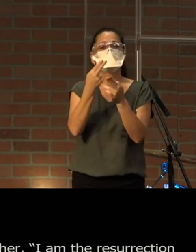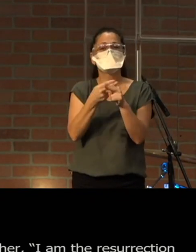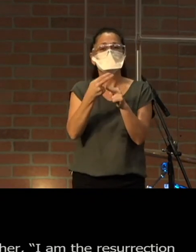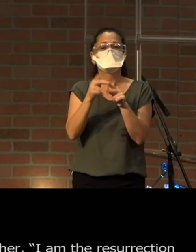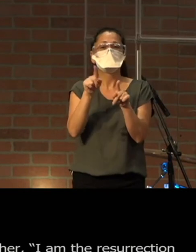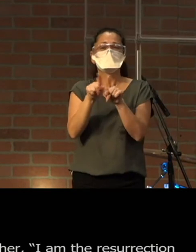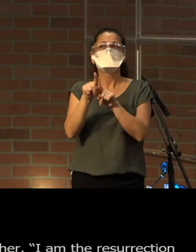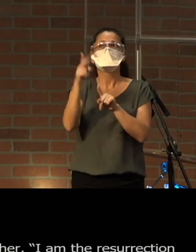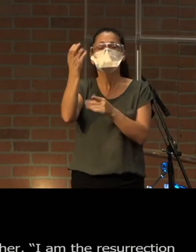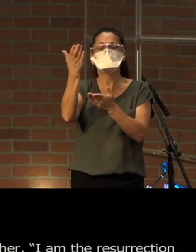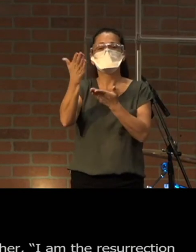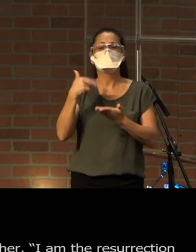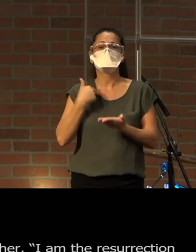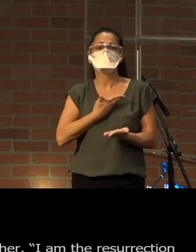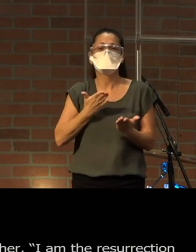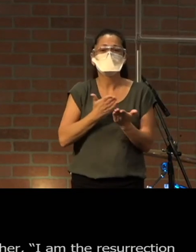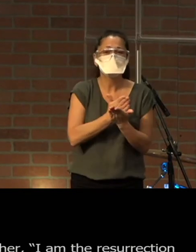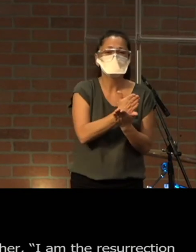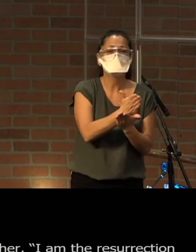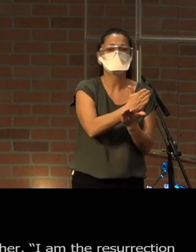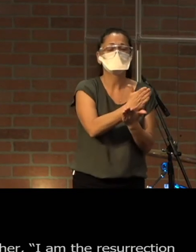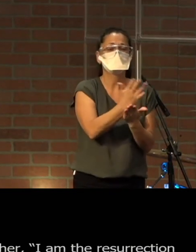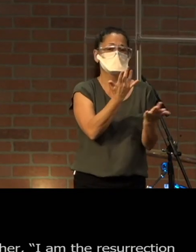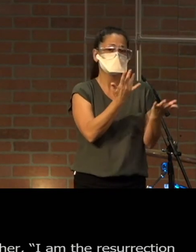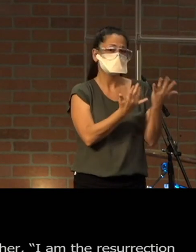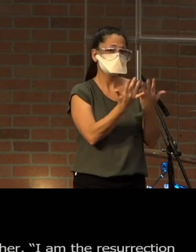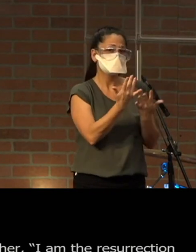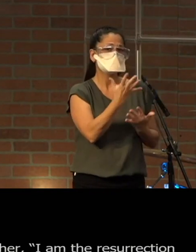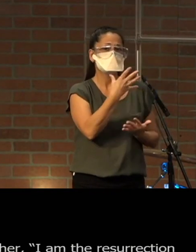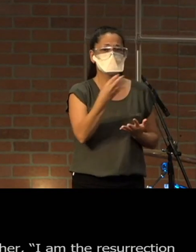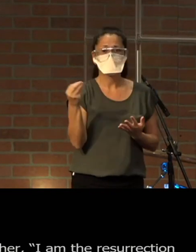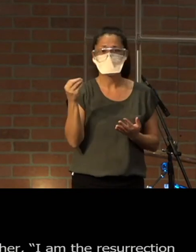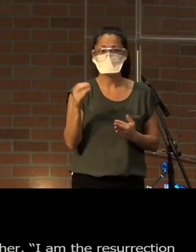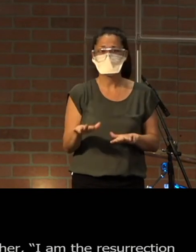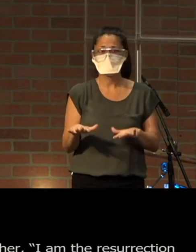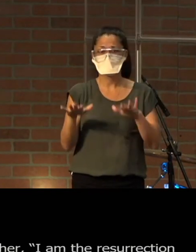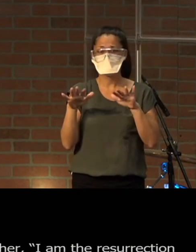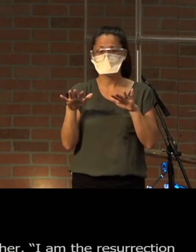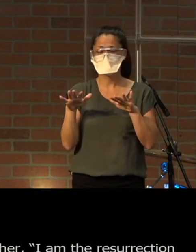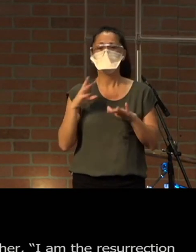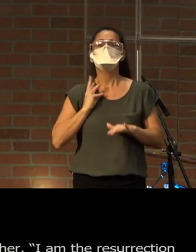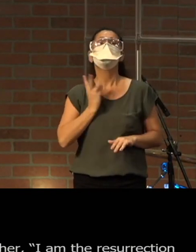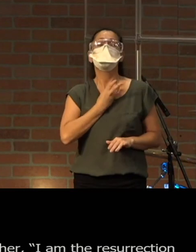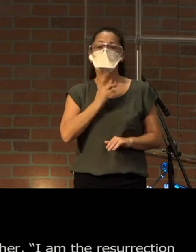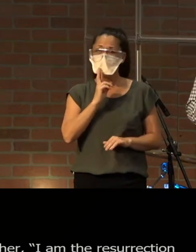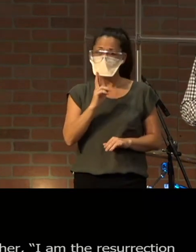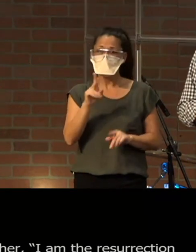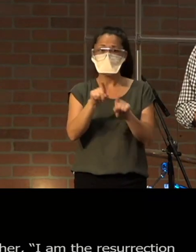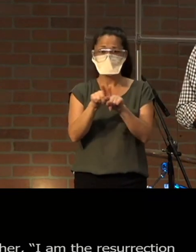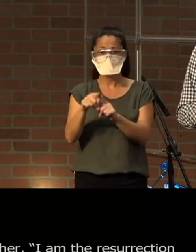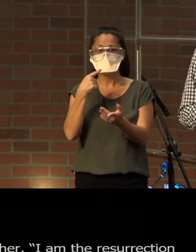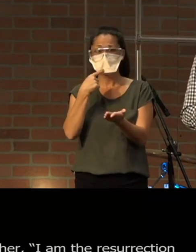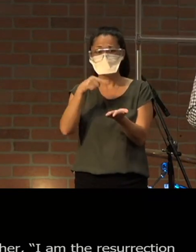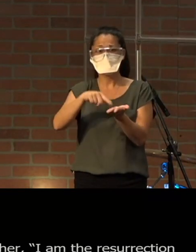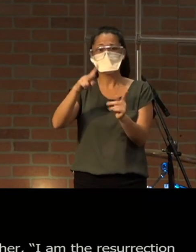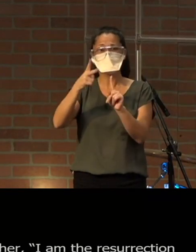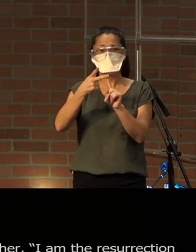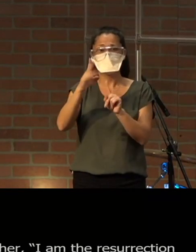he brings us through the fires and the floods. We are, as it says in